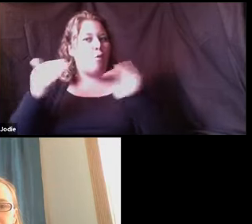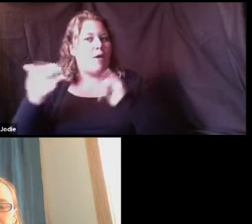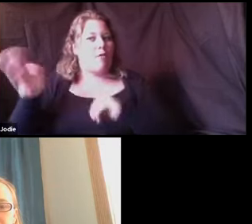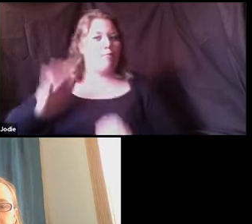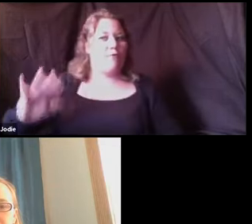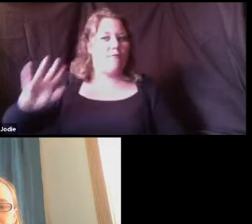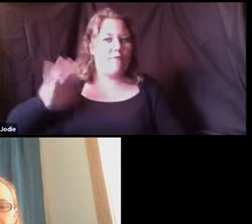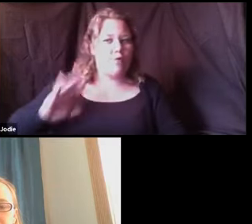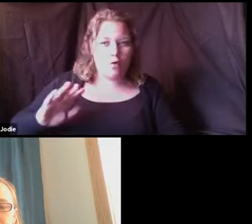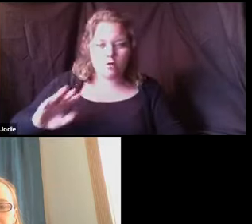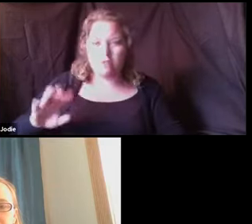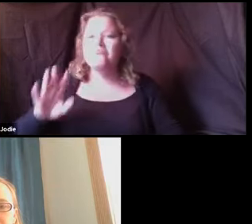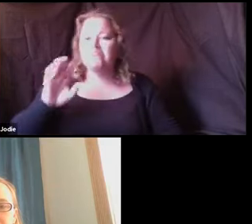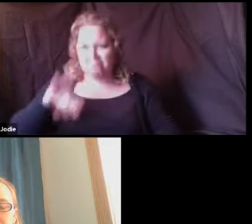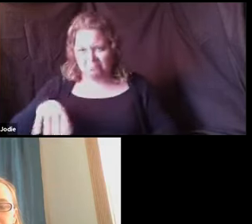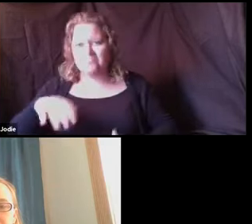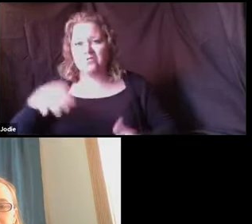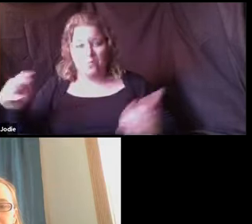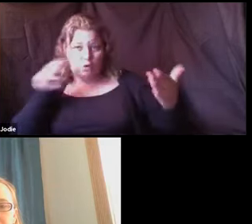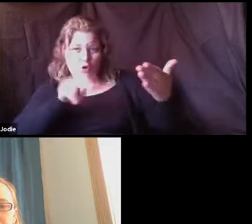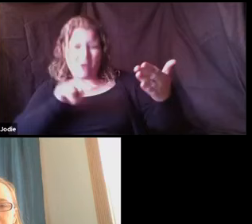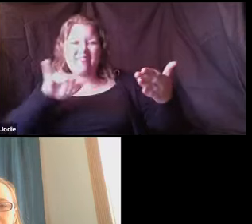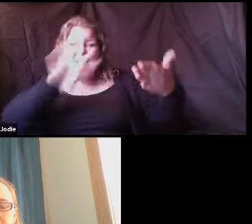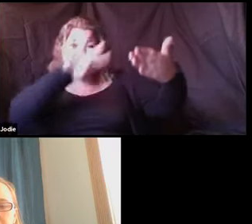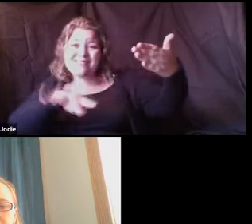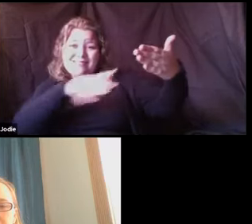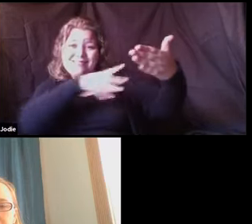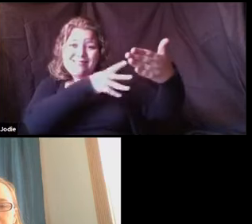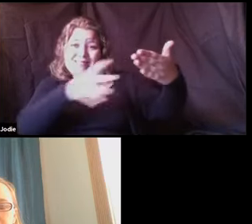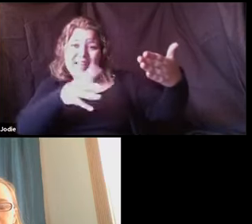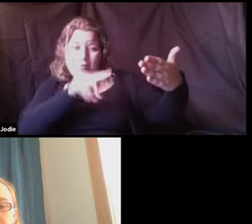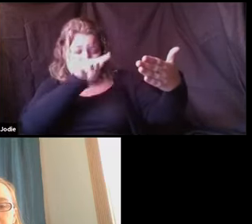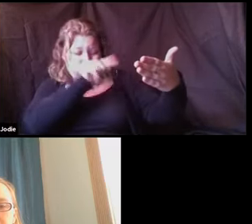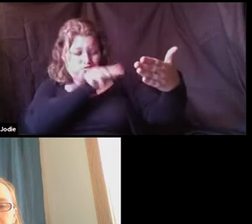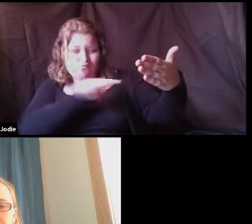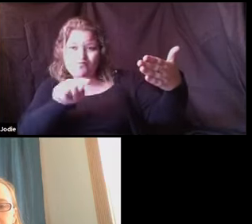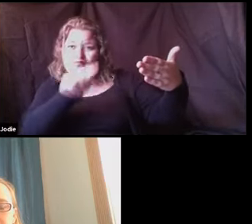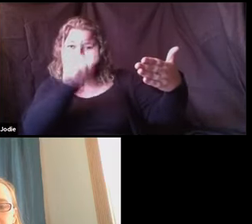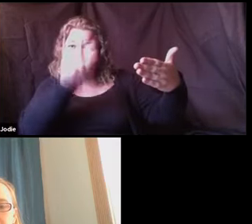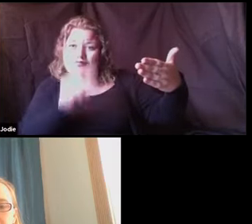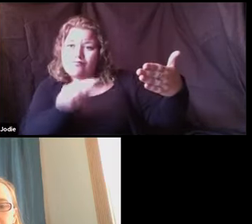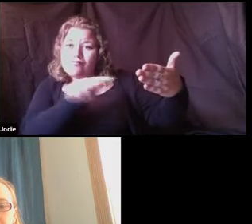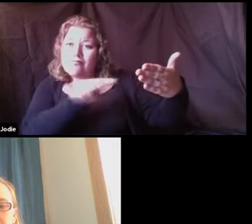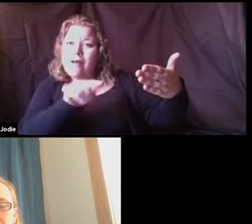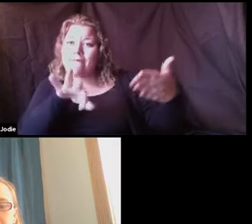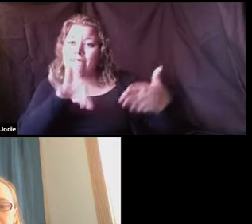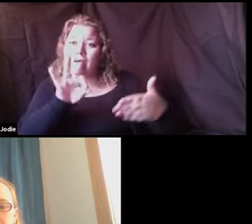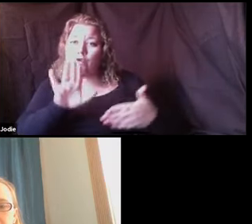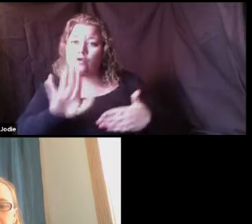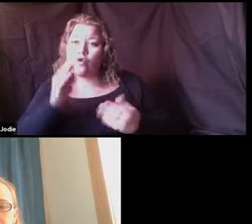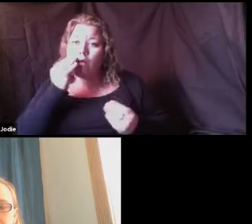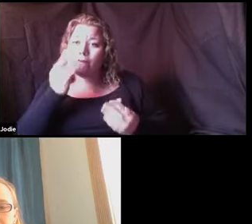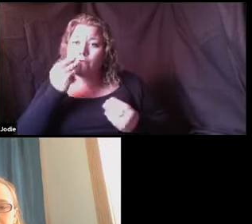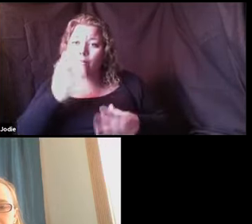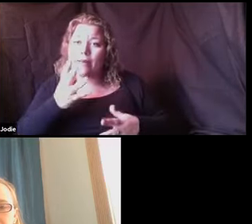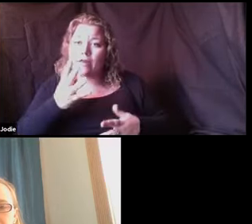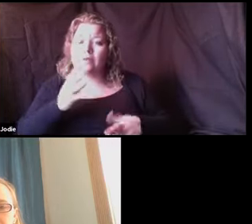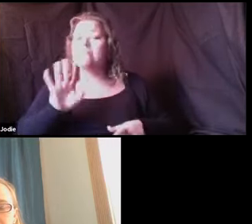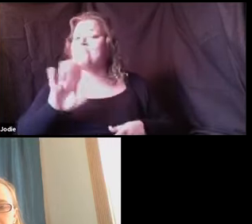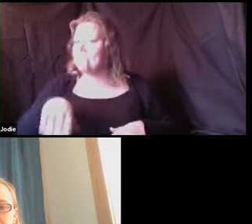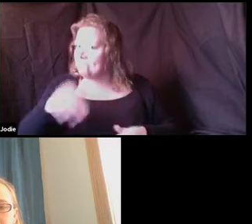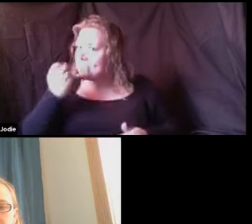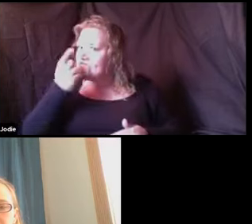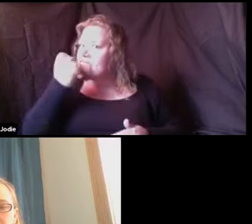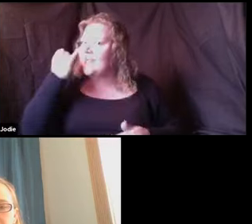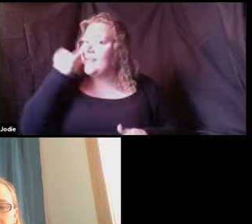for individual and households. What you will see is that, as I've asked before, if you are sick, it will always be asked that if